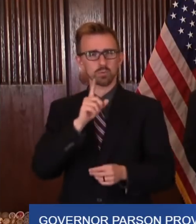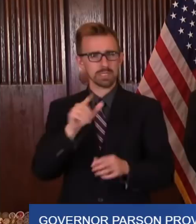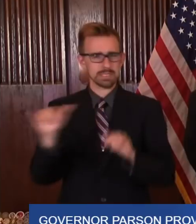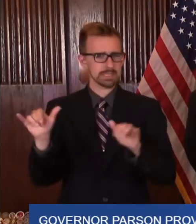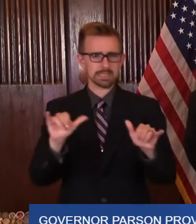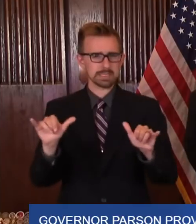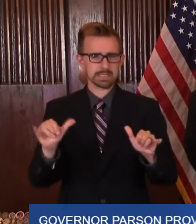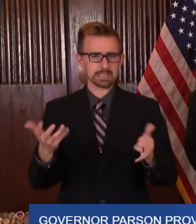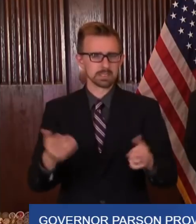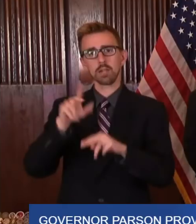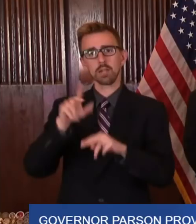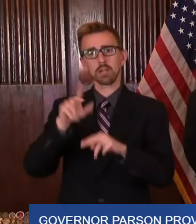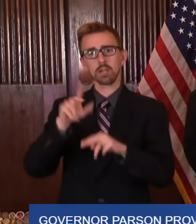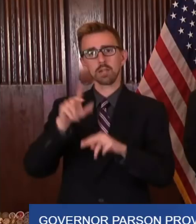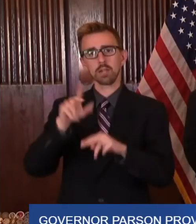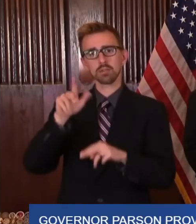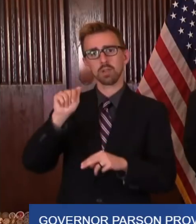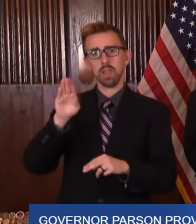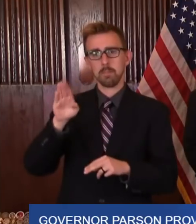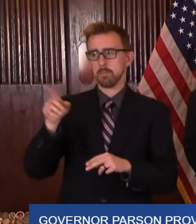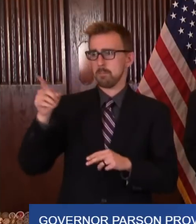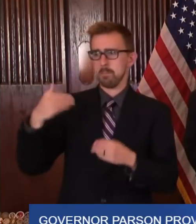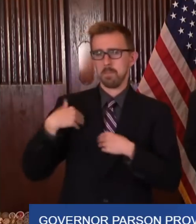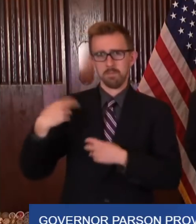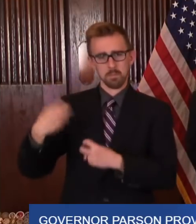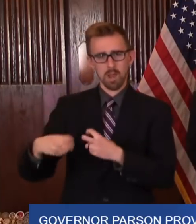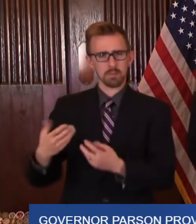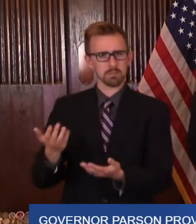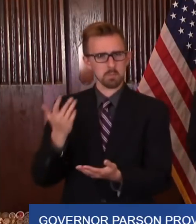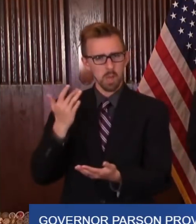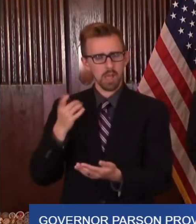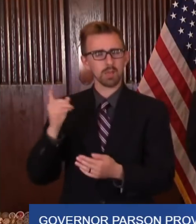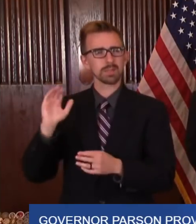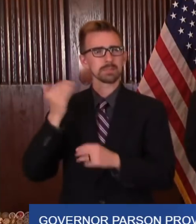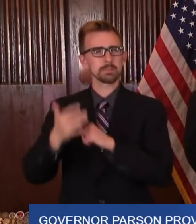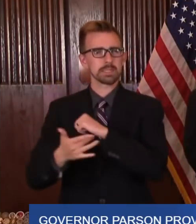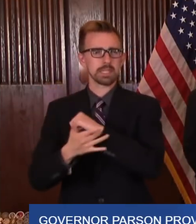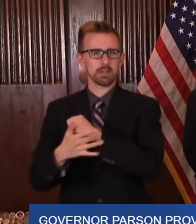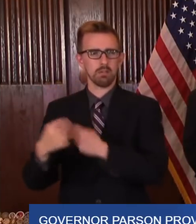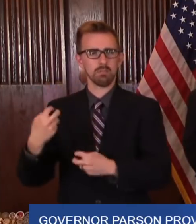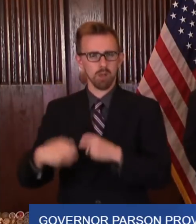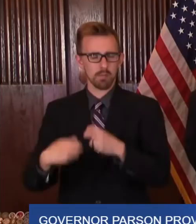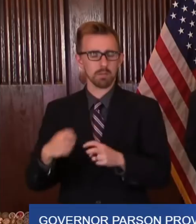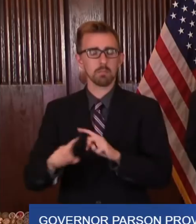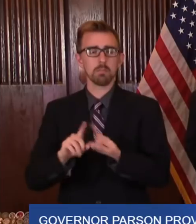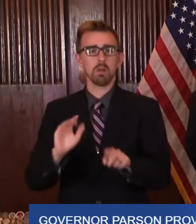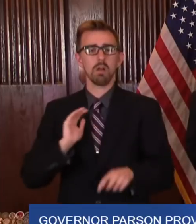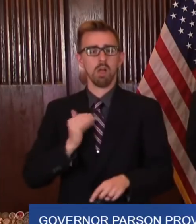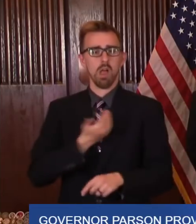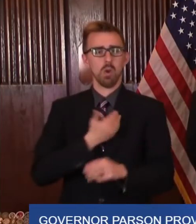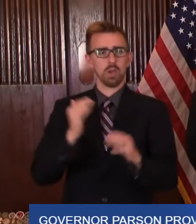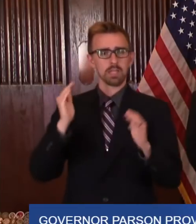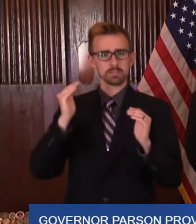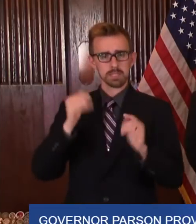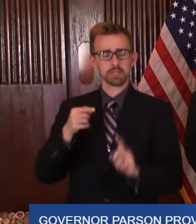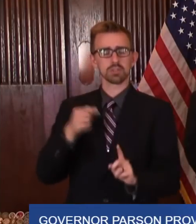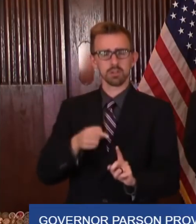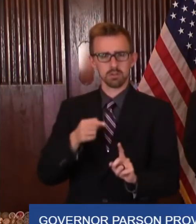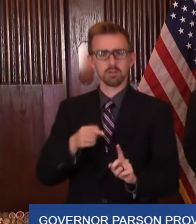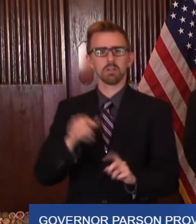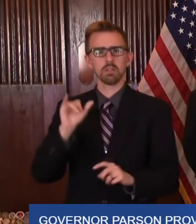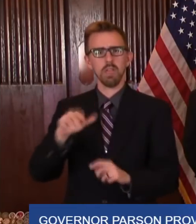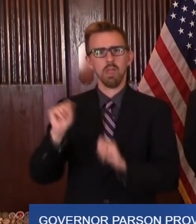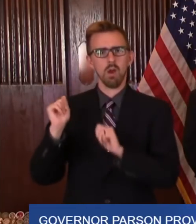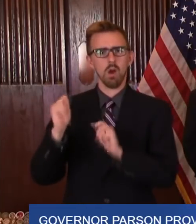different. Now, why that national issue? They say it was technical issues, but again, our expectation is that